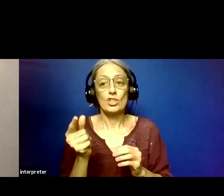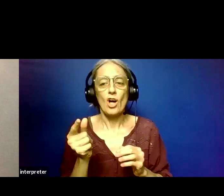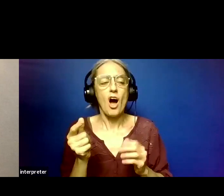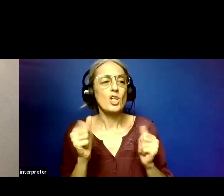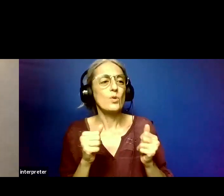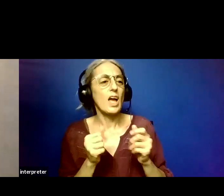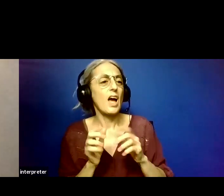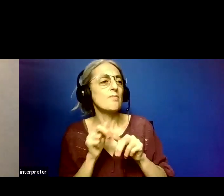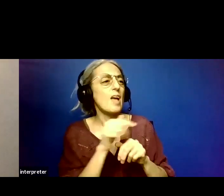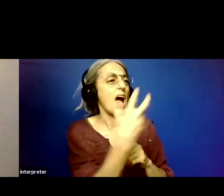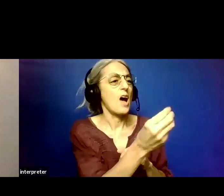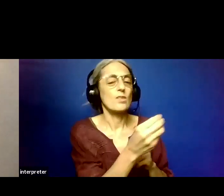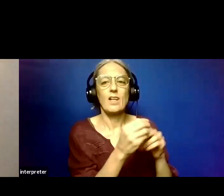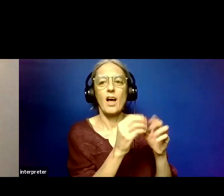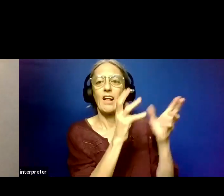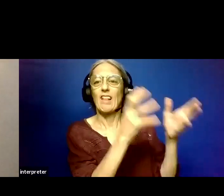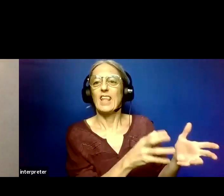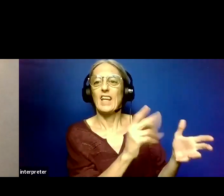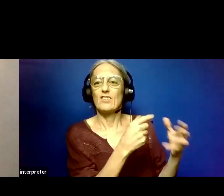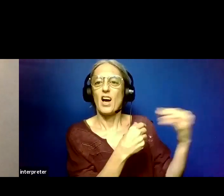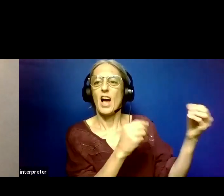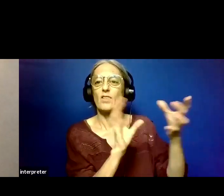it up, whatever, and you can come back in without the dog.